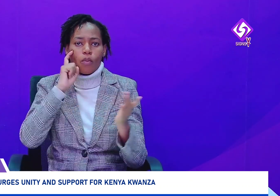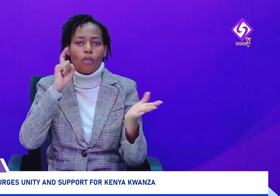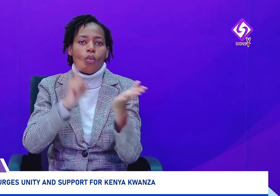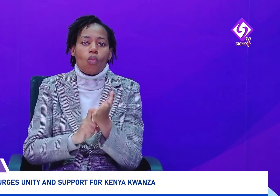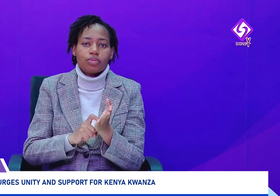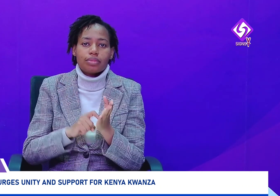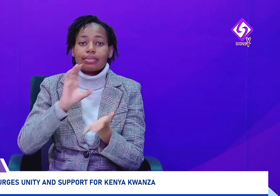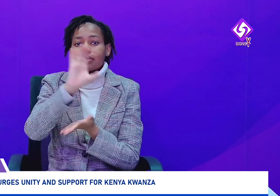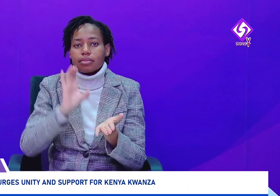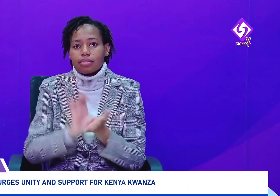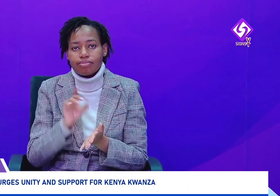and social life.